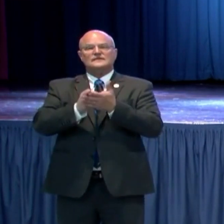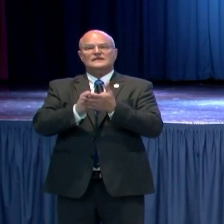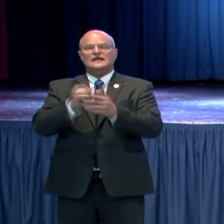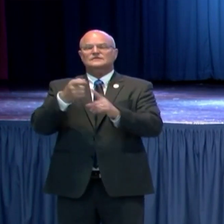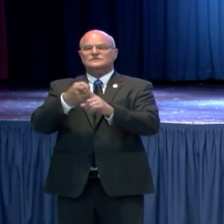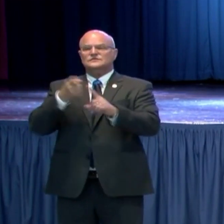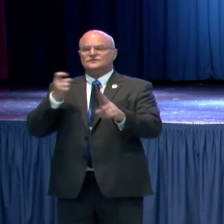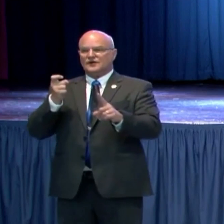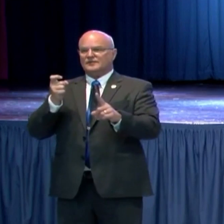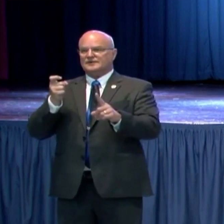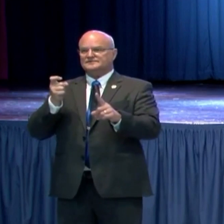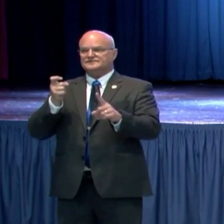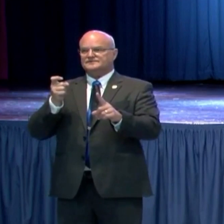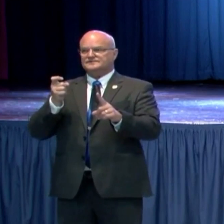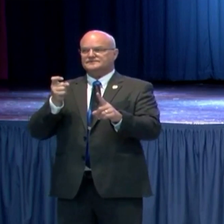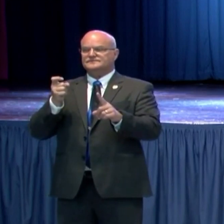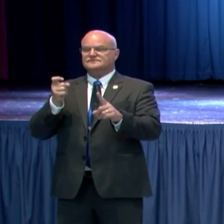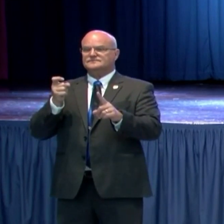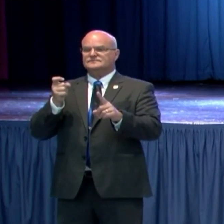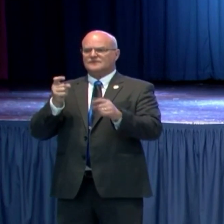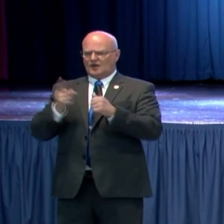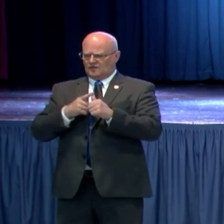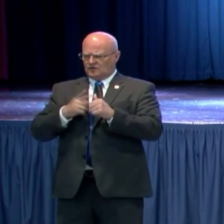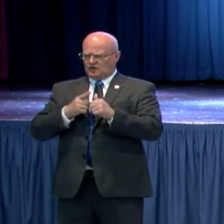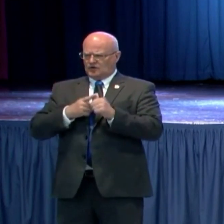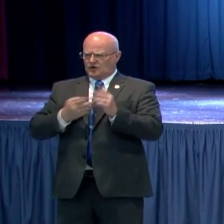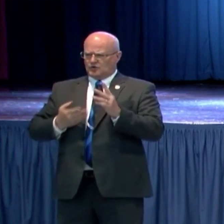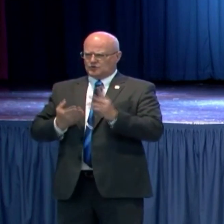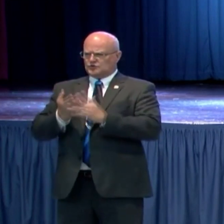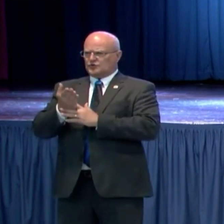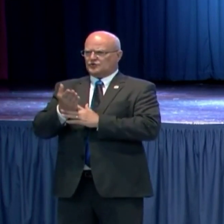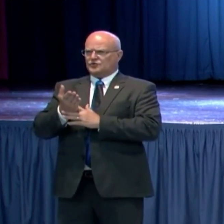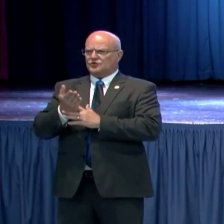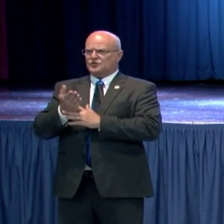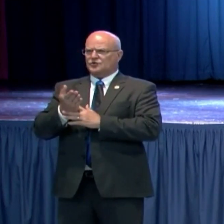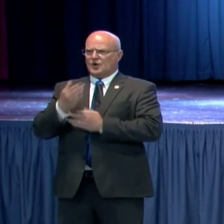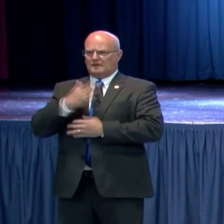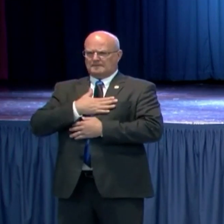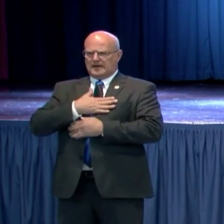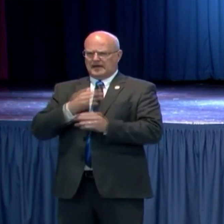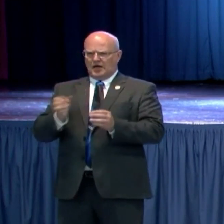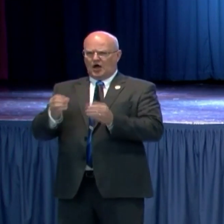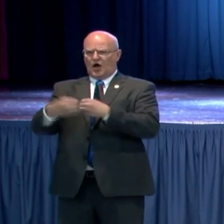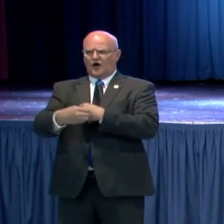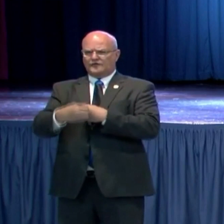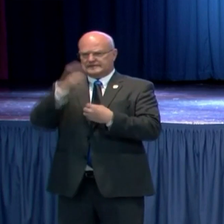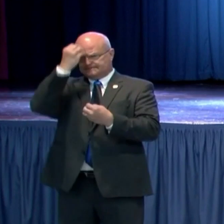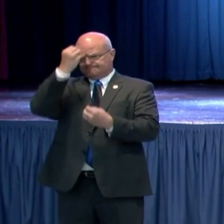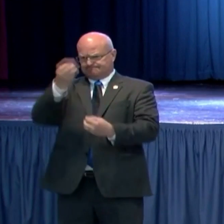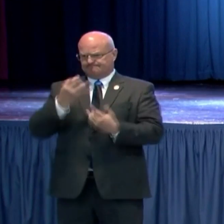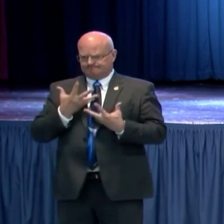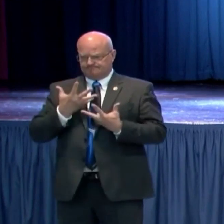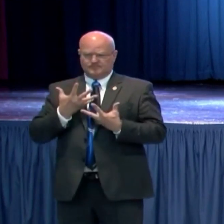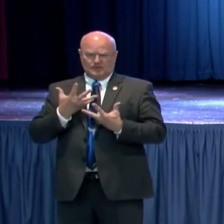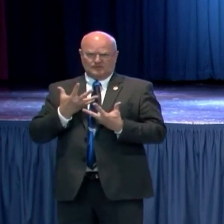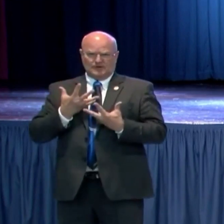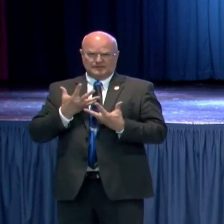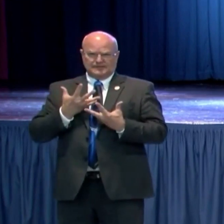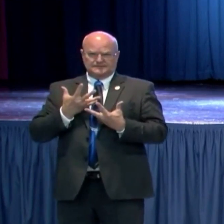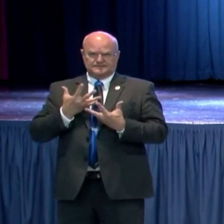came from first I think it was through my office that notified me of